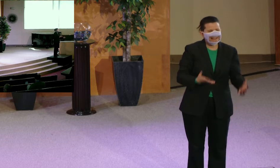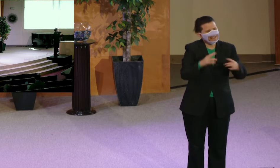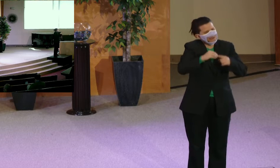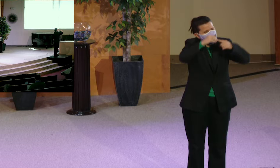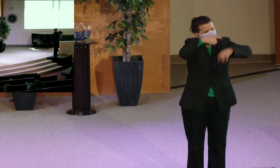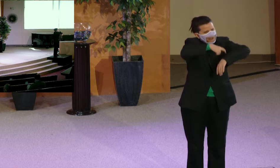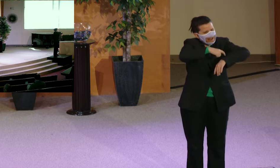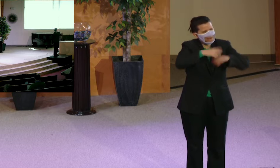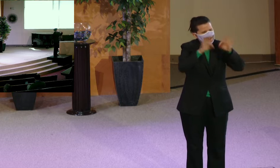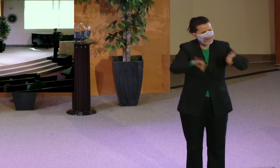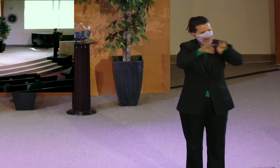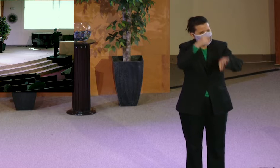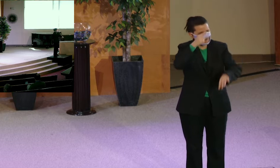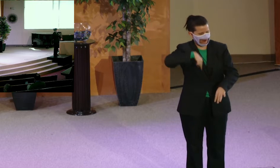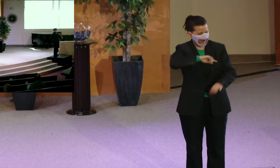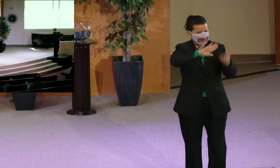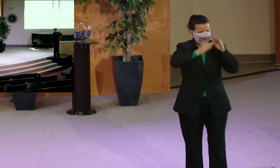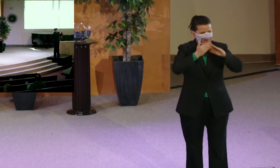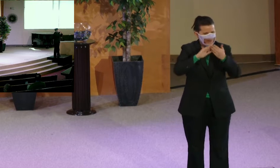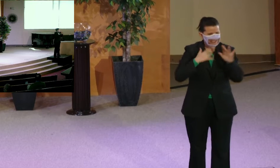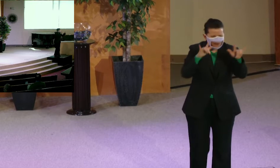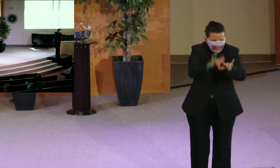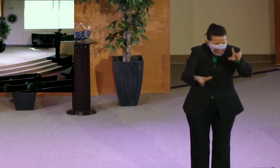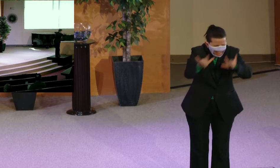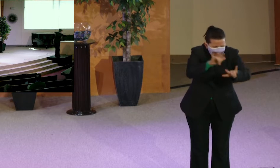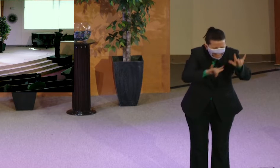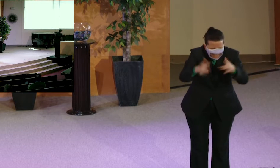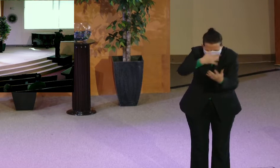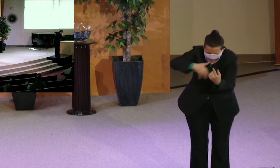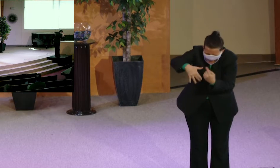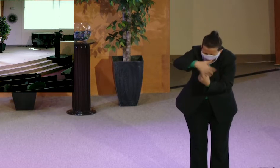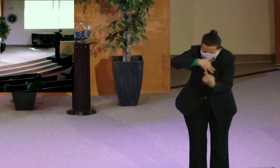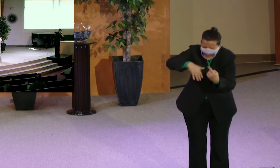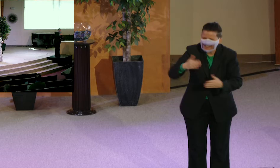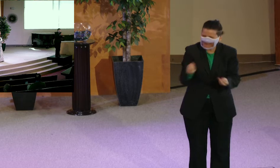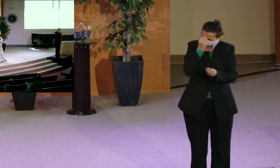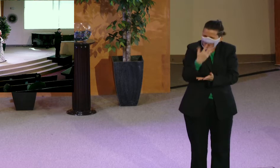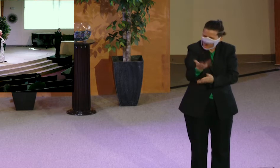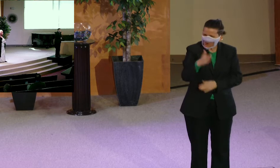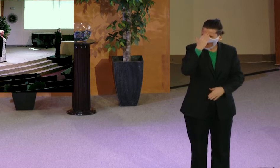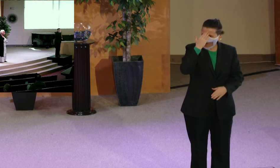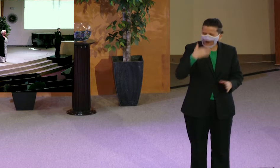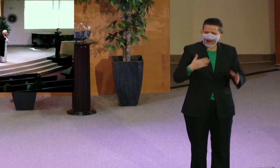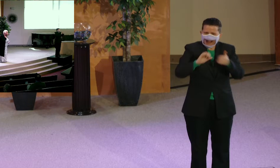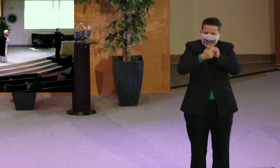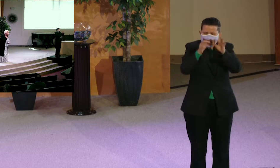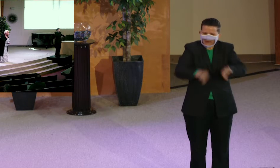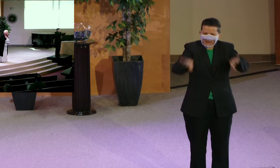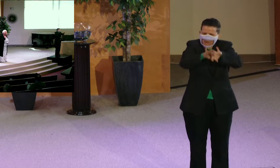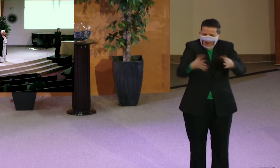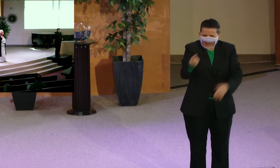us as a community to love you up, to let you know that you matter to us, and that you were born, and here you